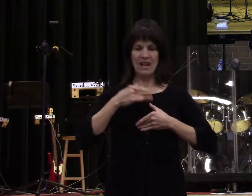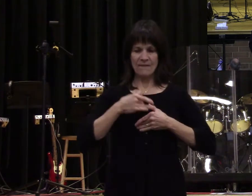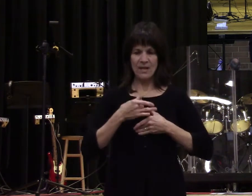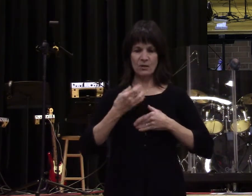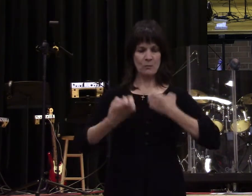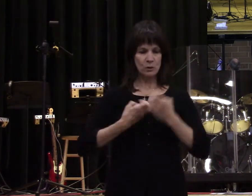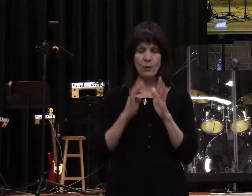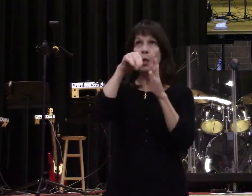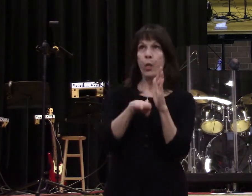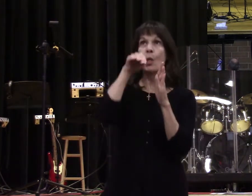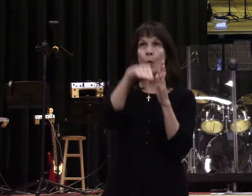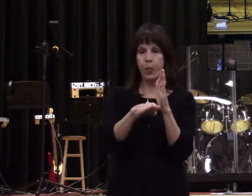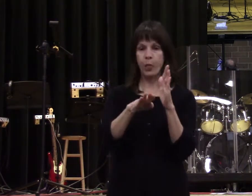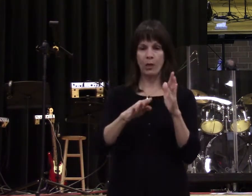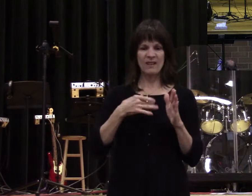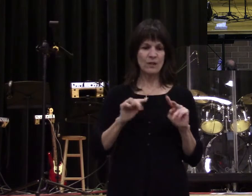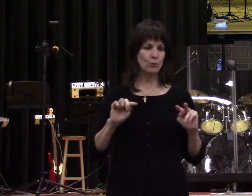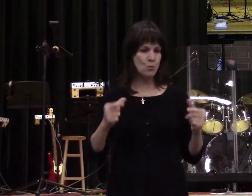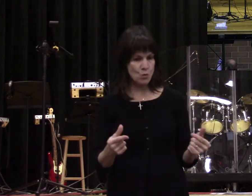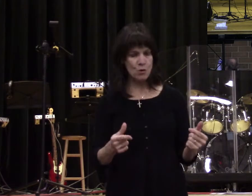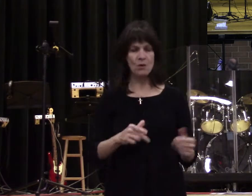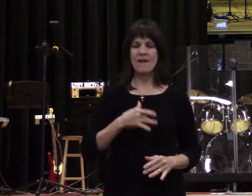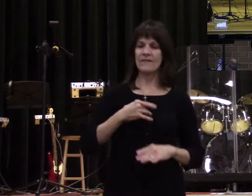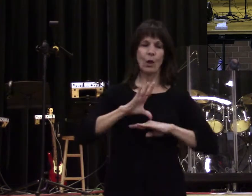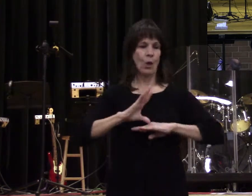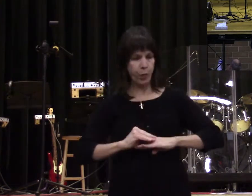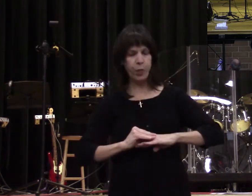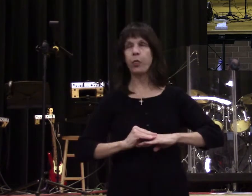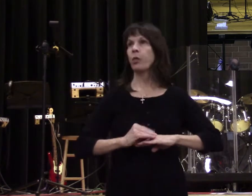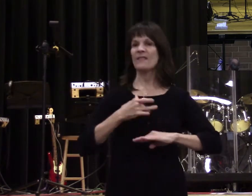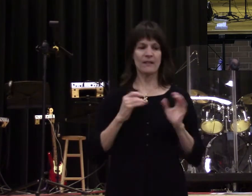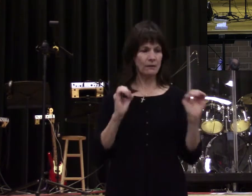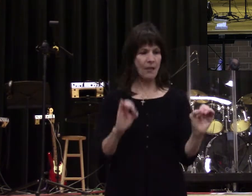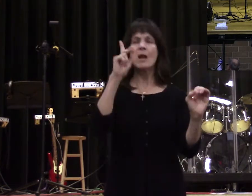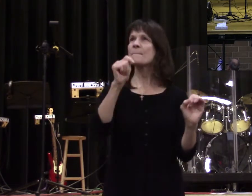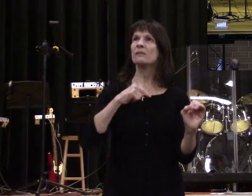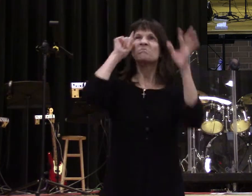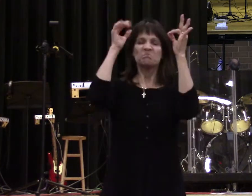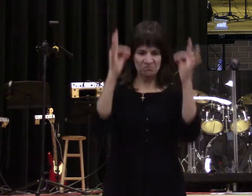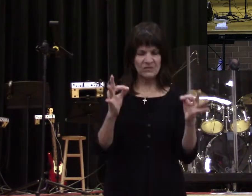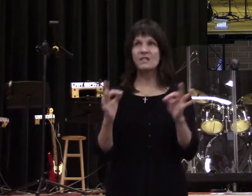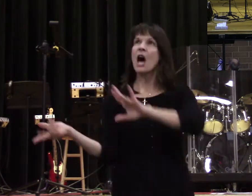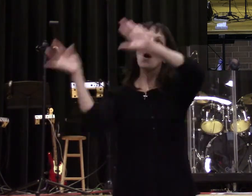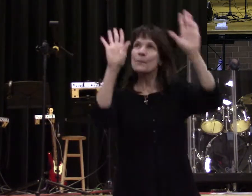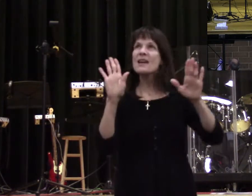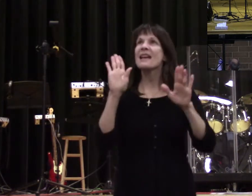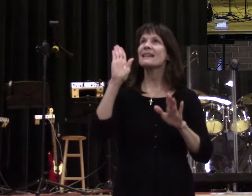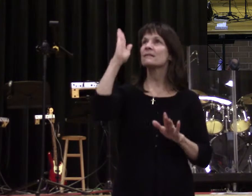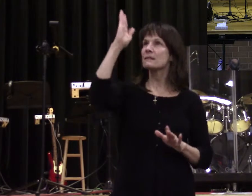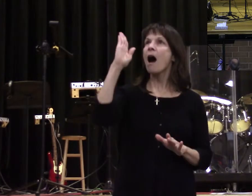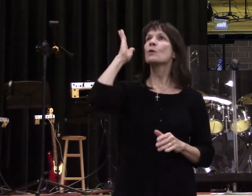know, how many people really believe that there should be a Bible for excited people and a Bible for withdrawn, quiet